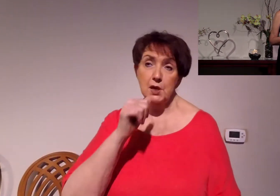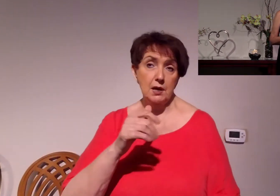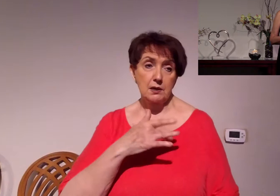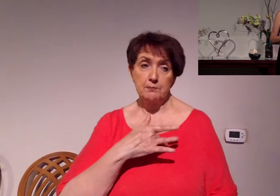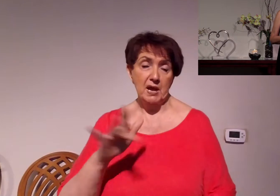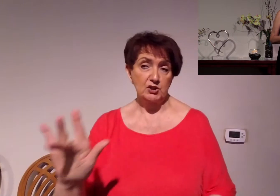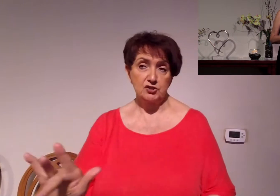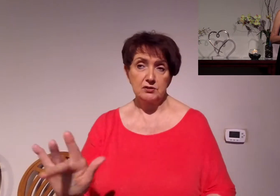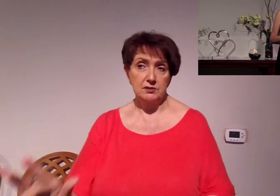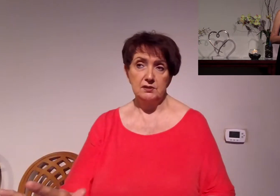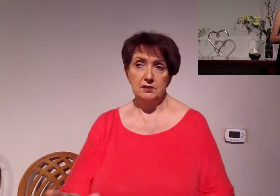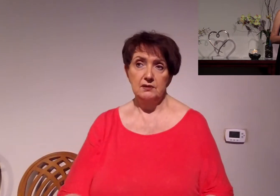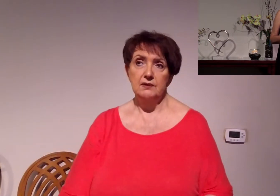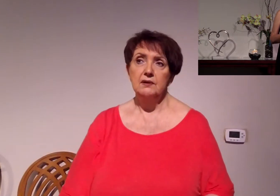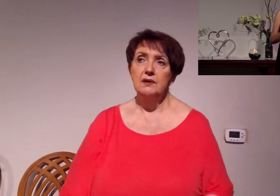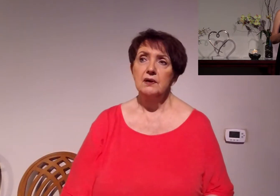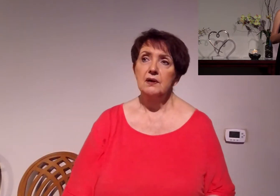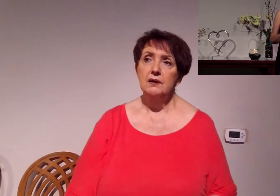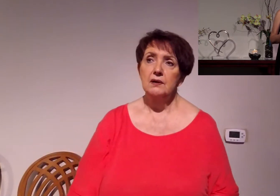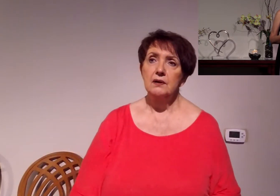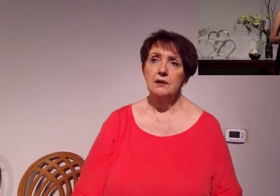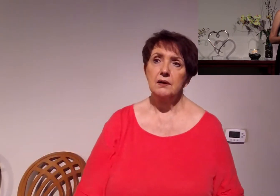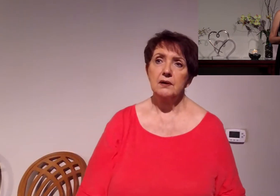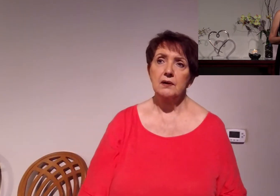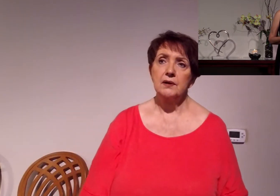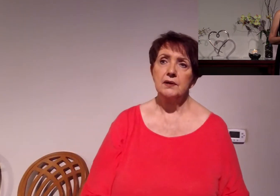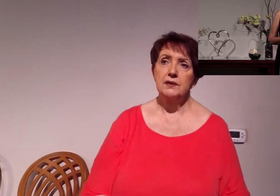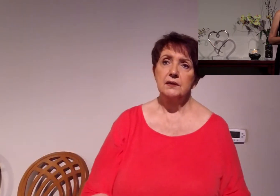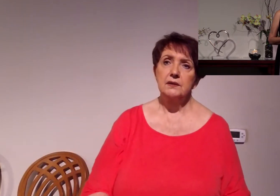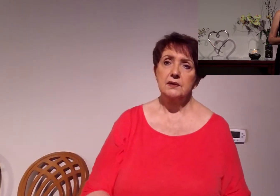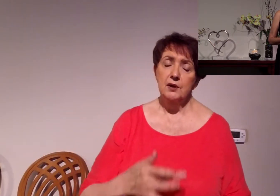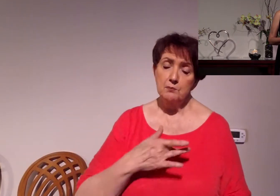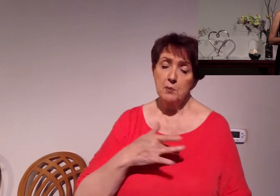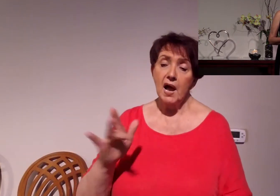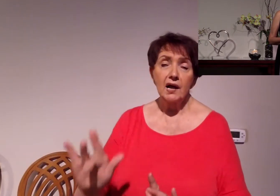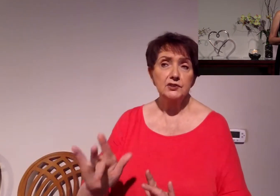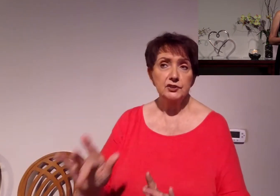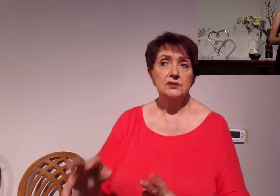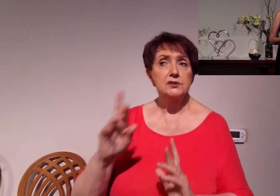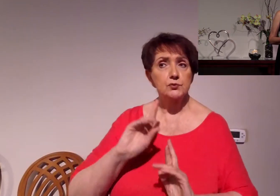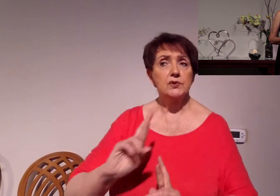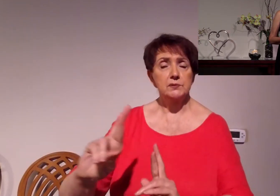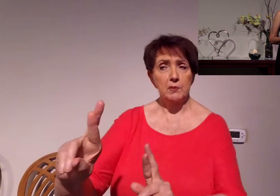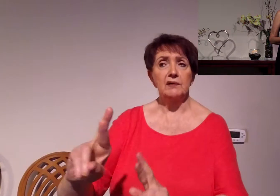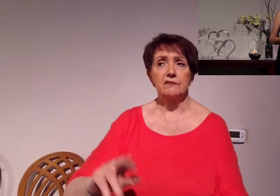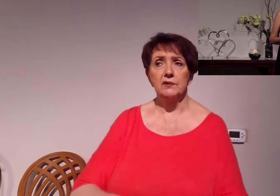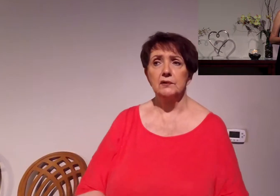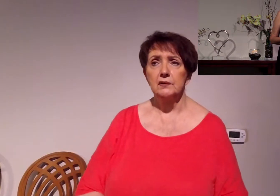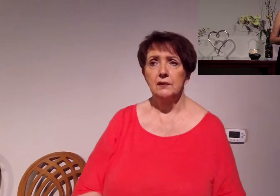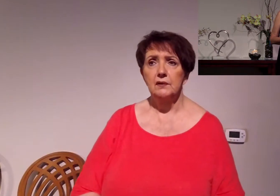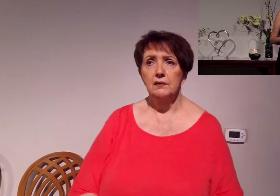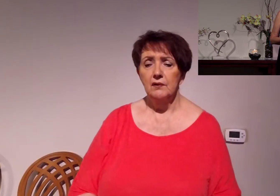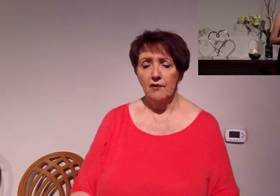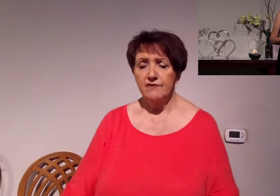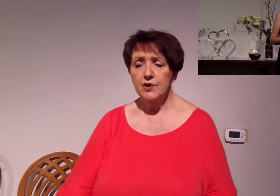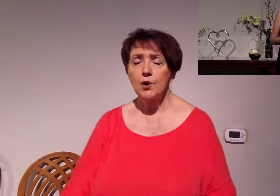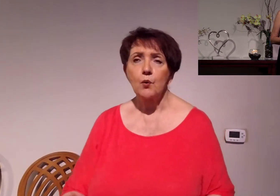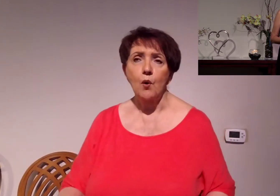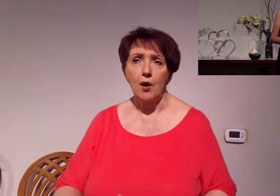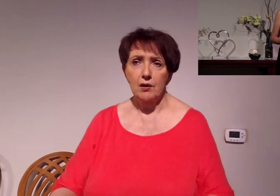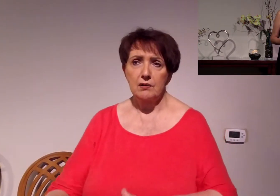That's not. Compassion is deeply respectful of another person's walk, of their